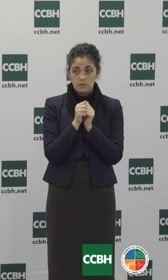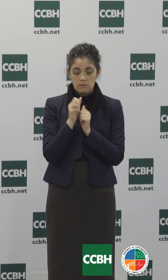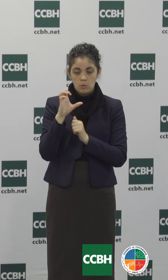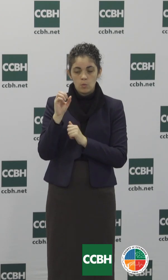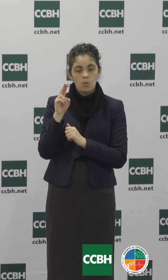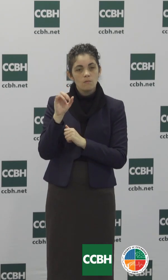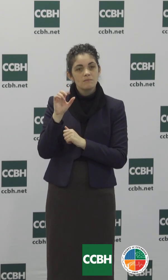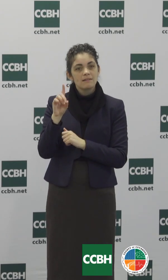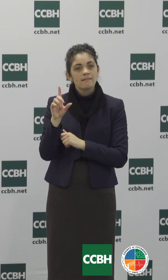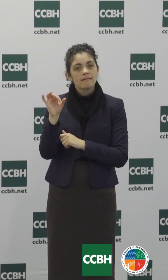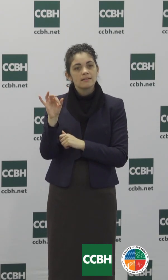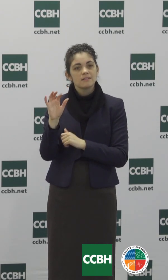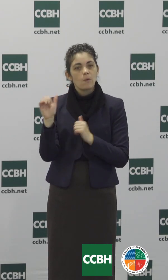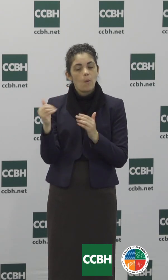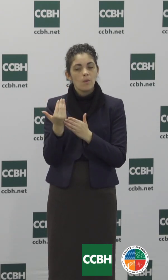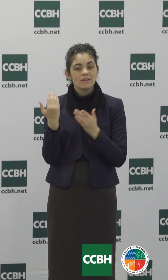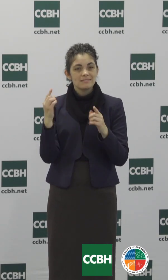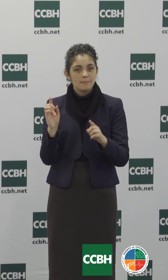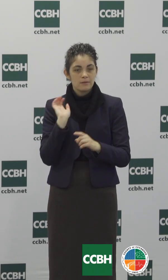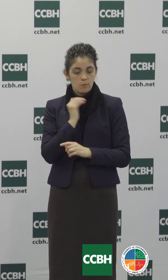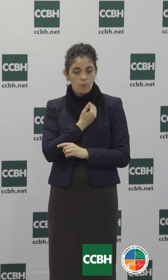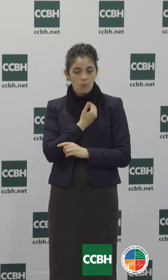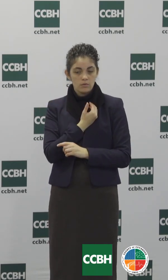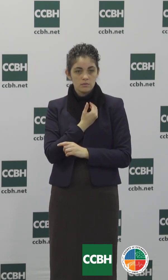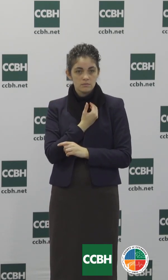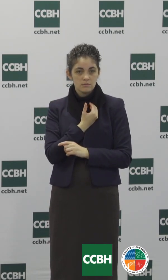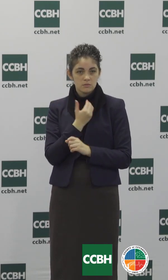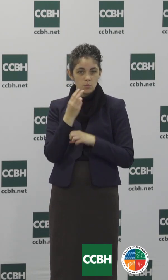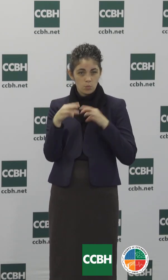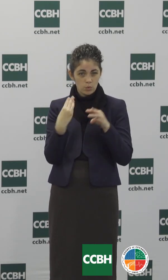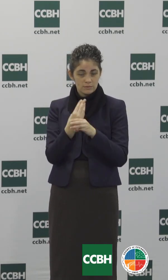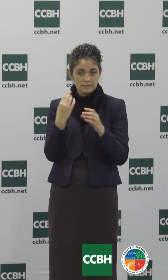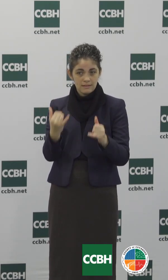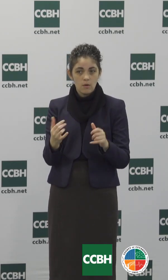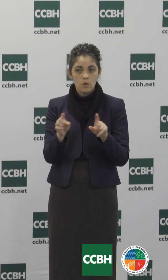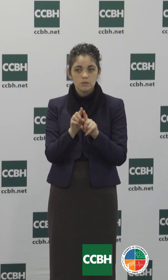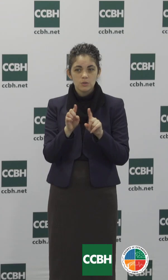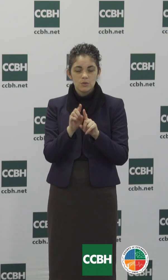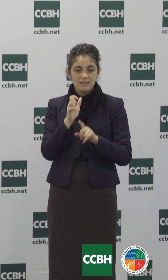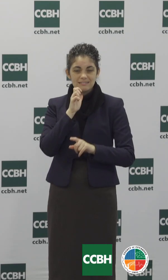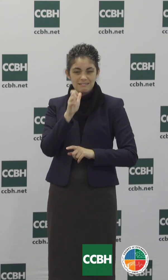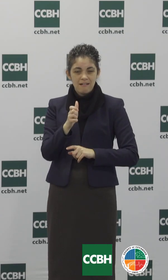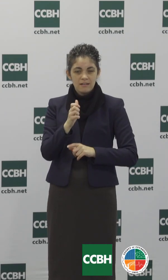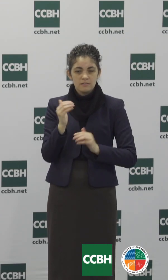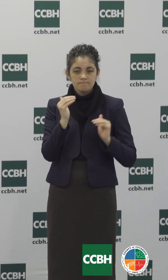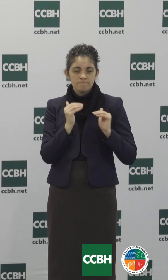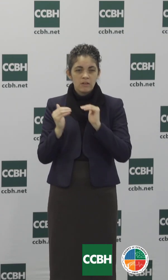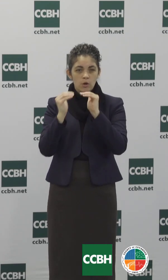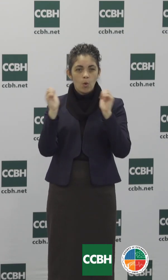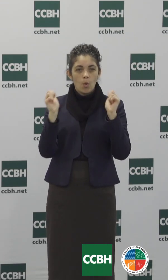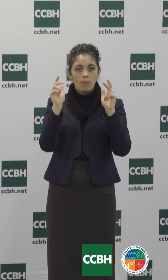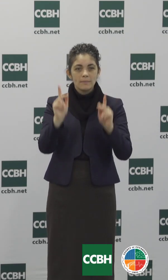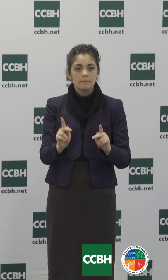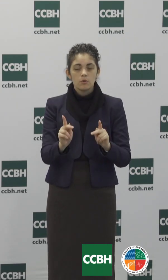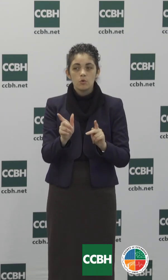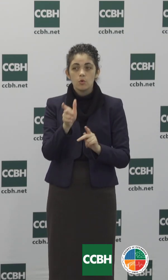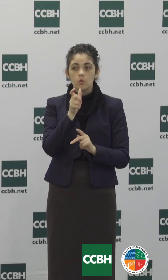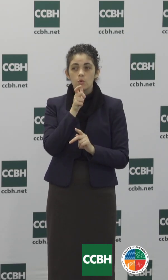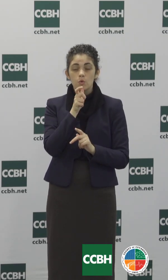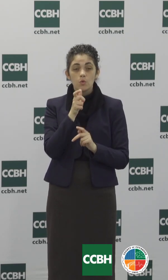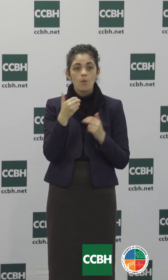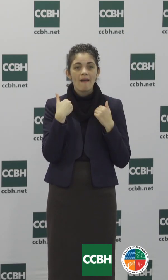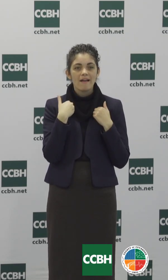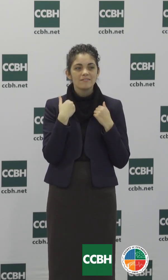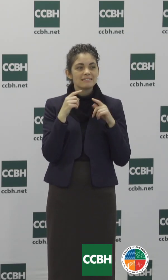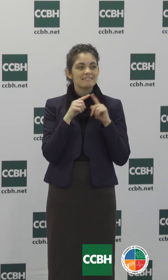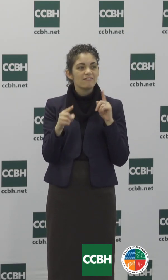illuminated the disparities that exist in our society and the injustices in our society as it relates to people of color. And Dr.